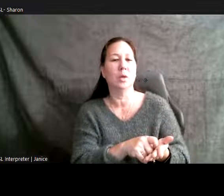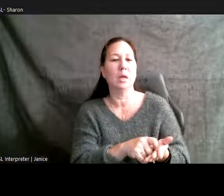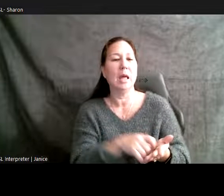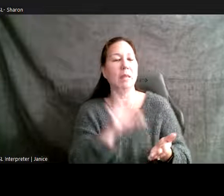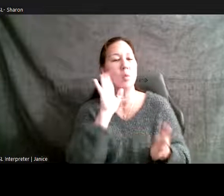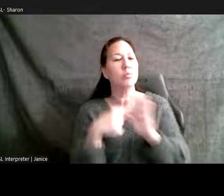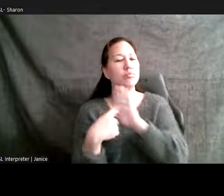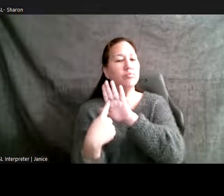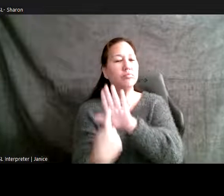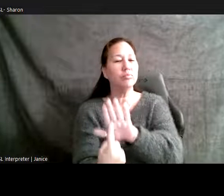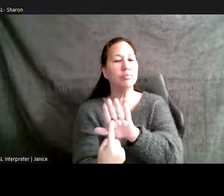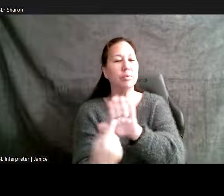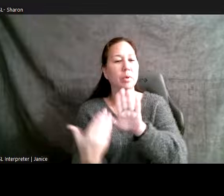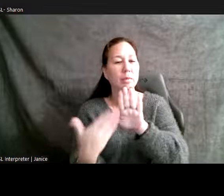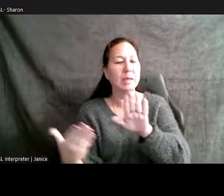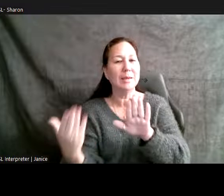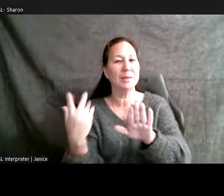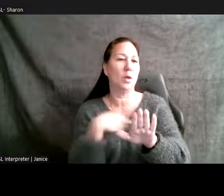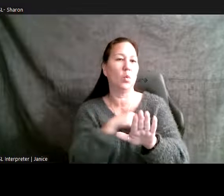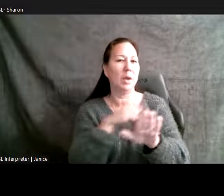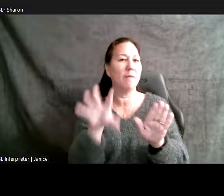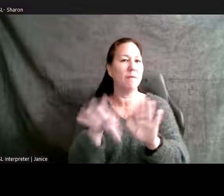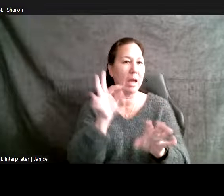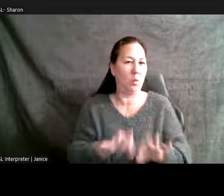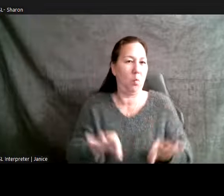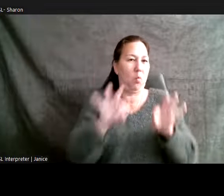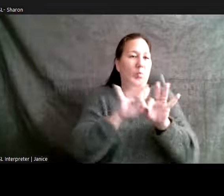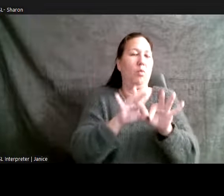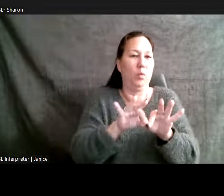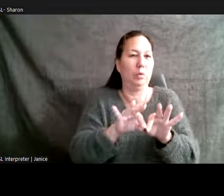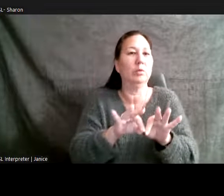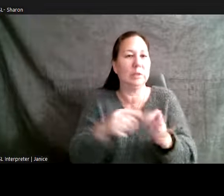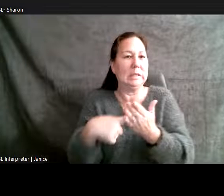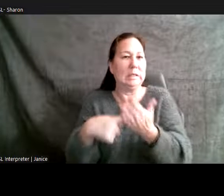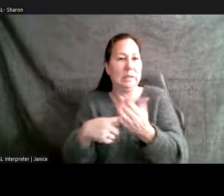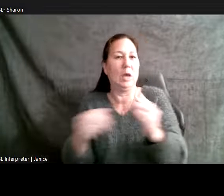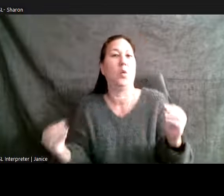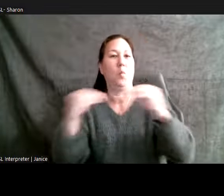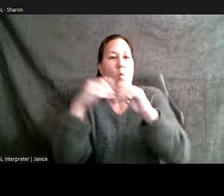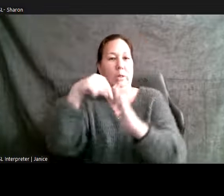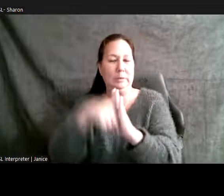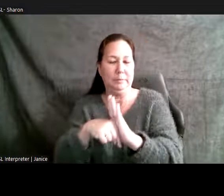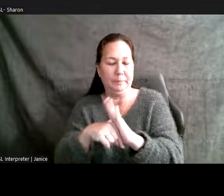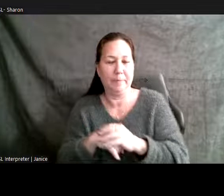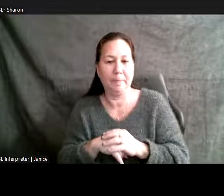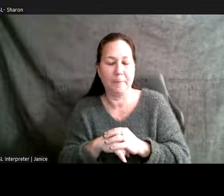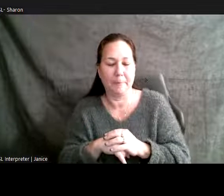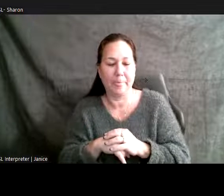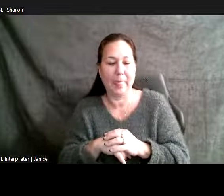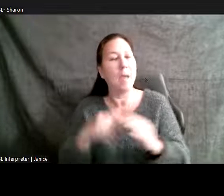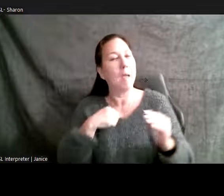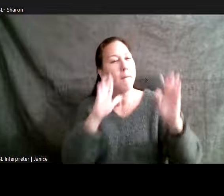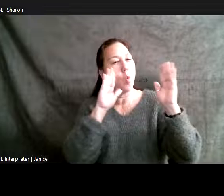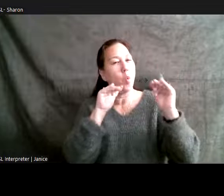to be worthy of further discussion. And I'm hoping that by the next meeting, we'll be